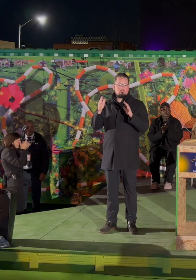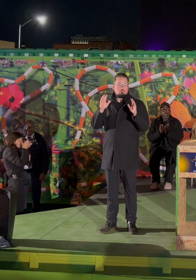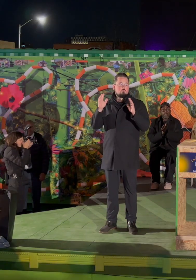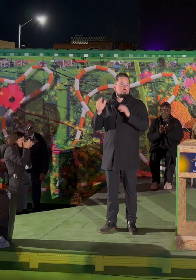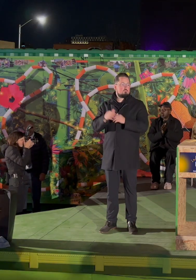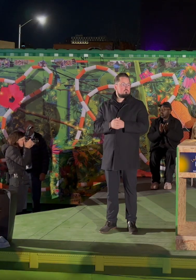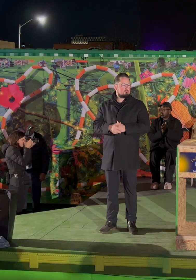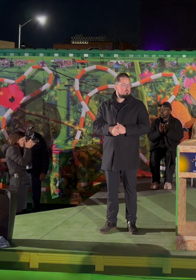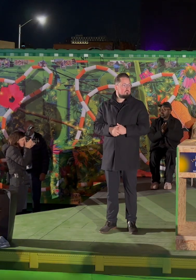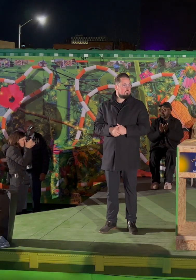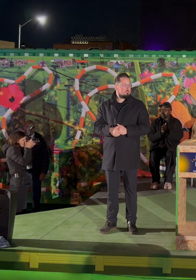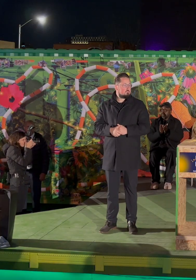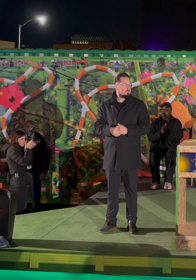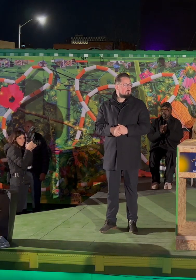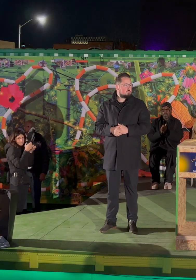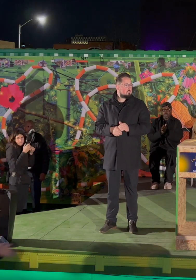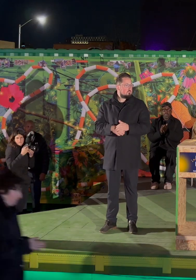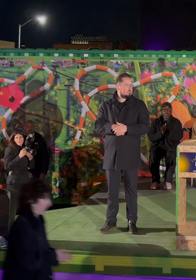applause.